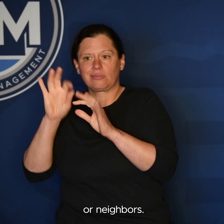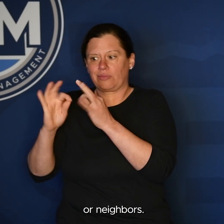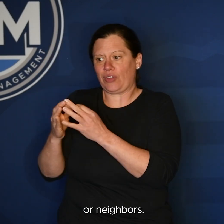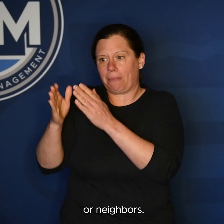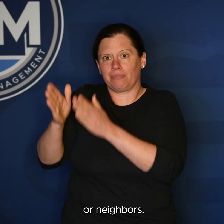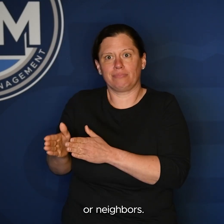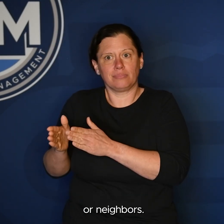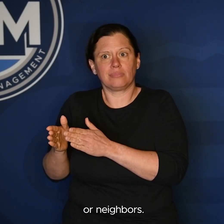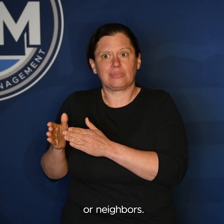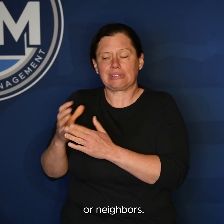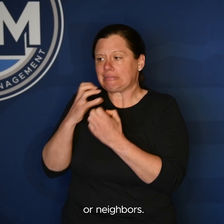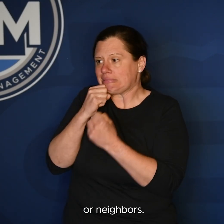neighbors.